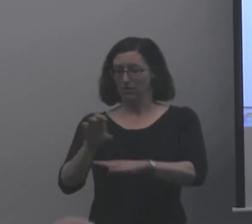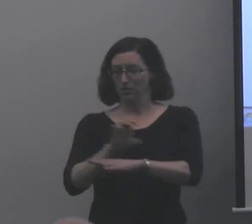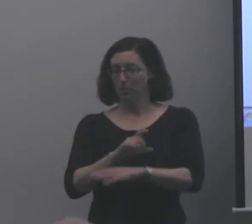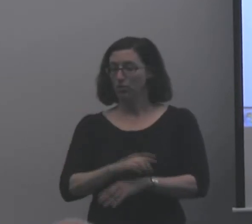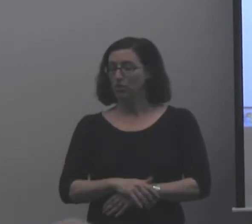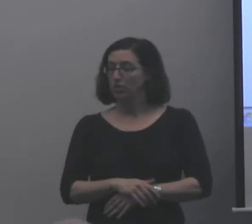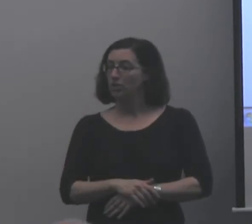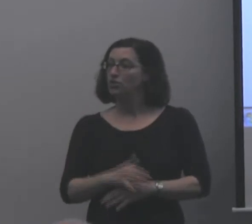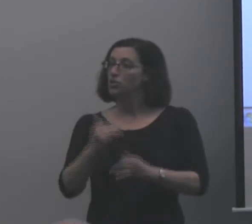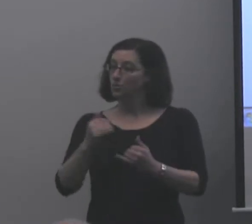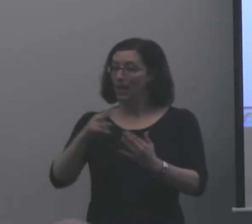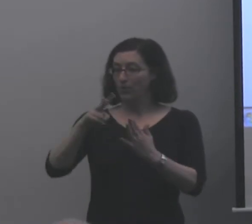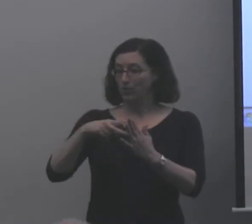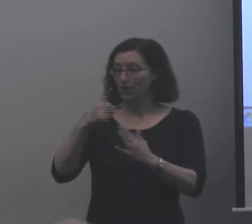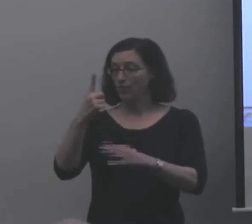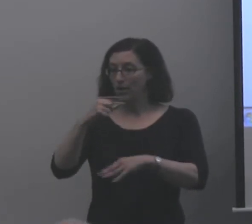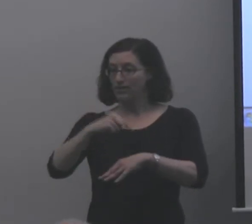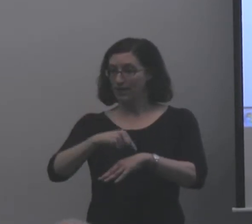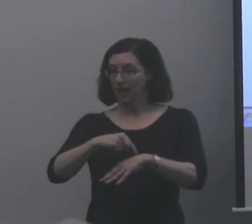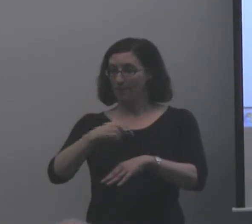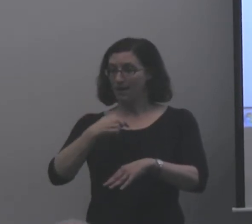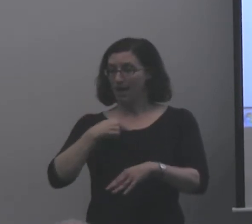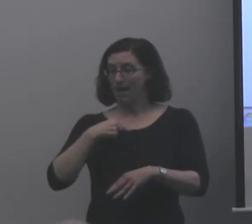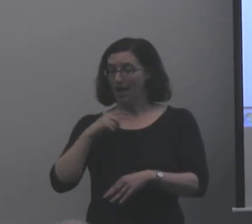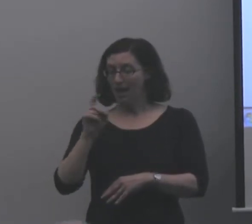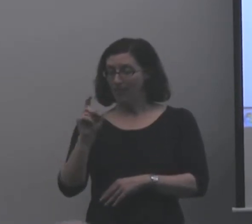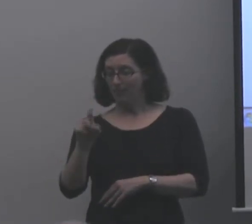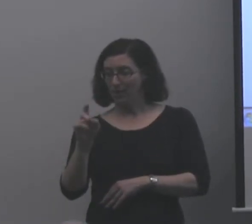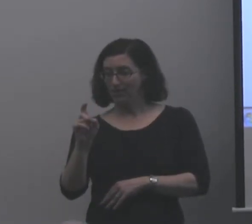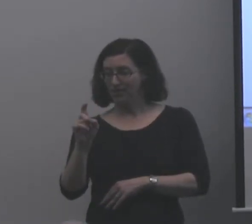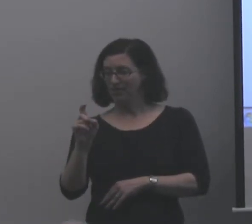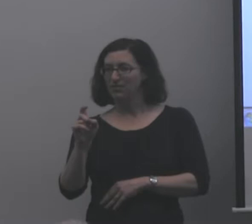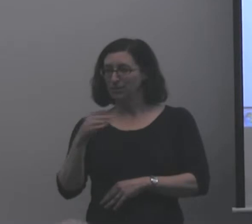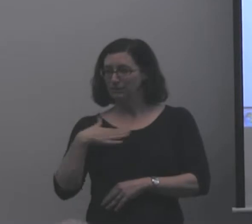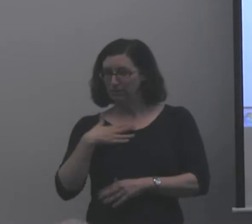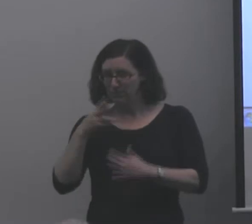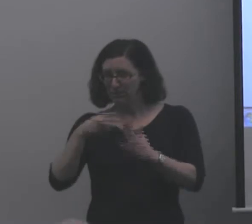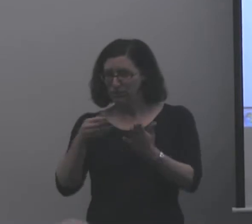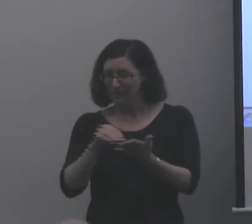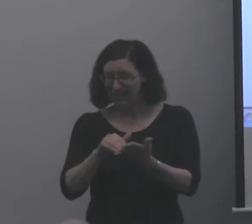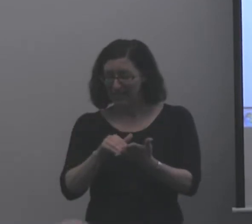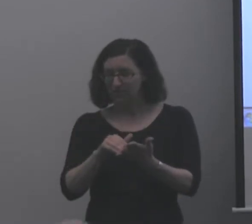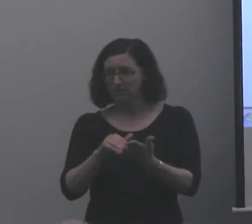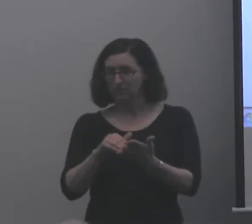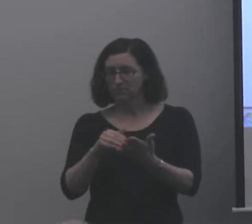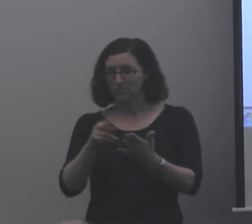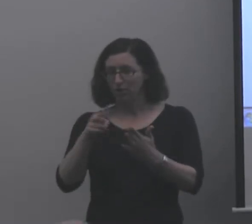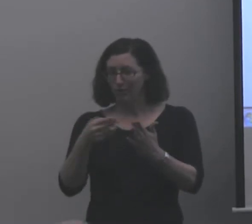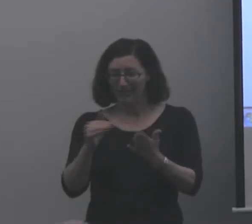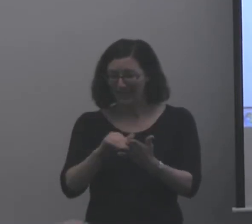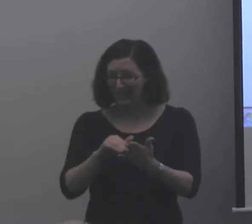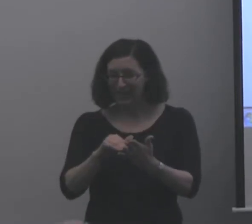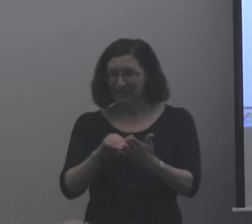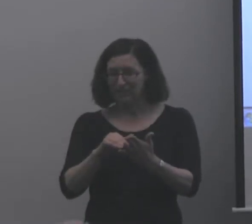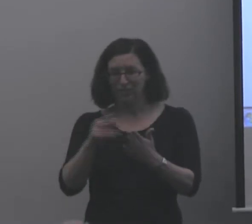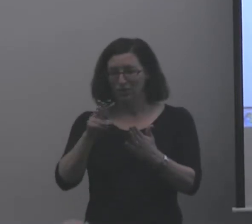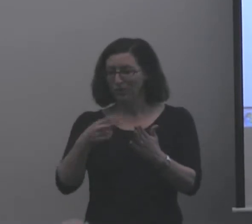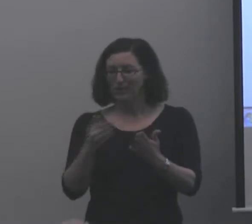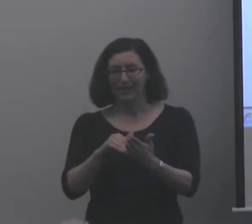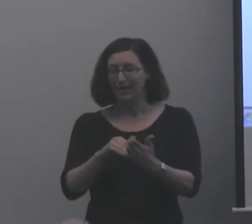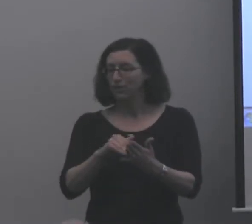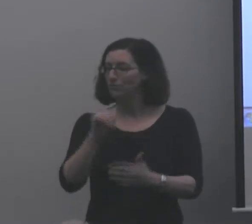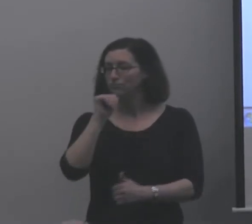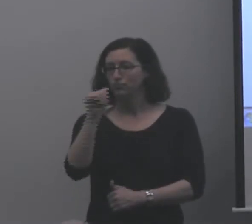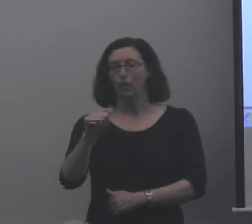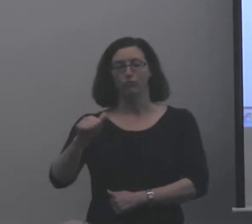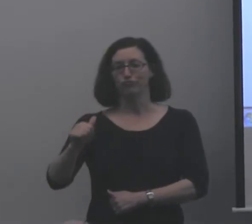right? Now I'm pressing my arrow keys, trying to get it to read it again. That is it an won't. arrow to nowhere. And it